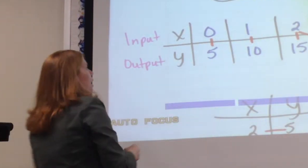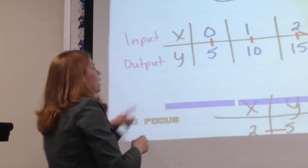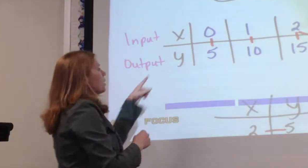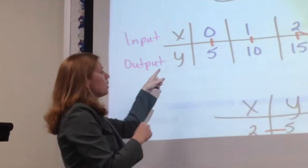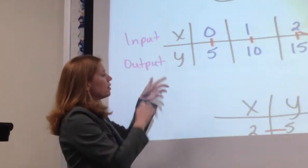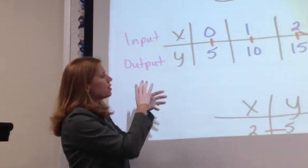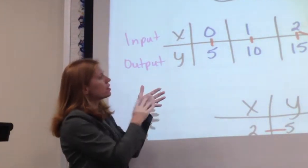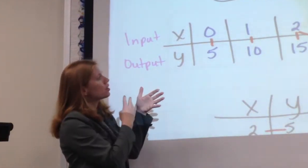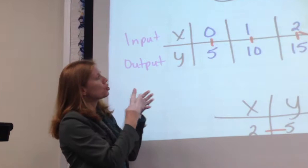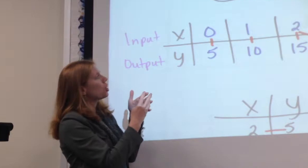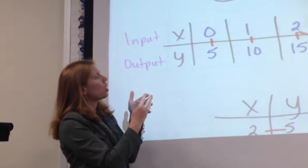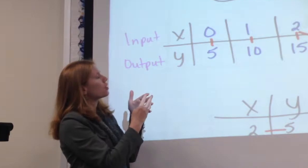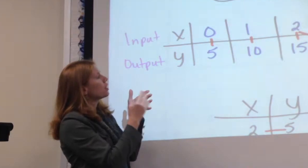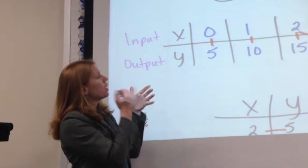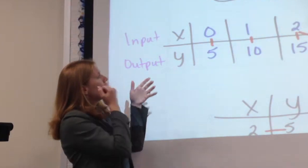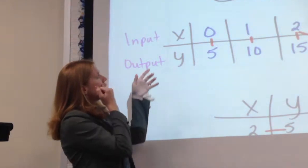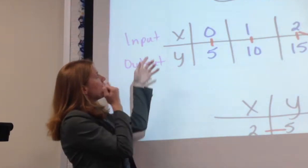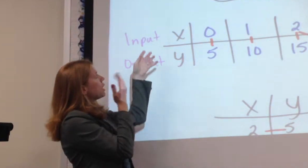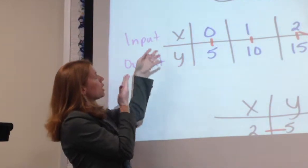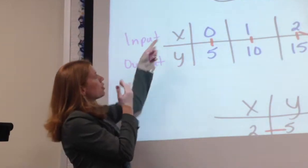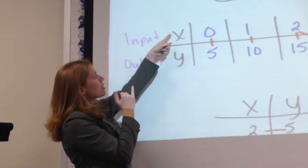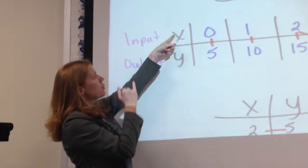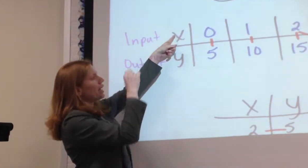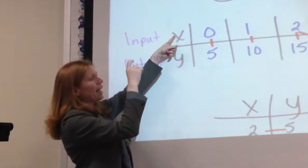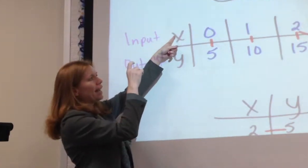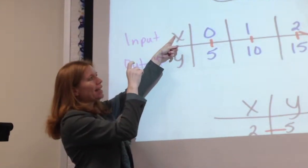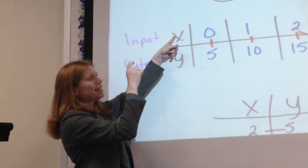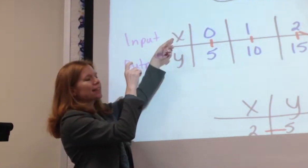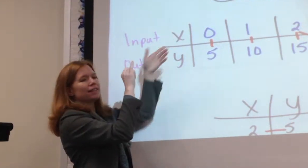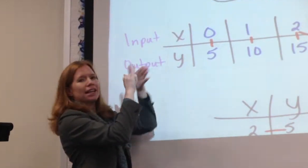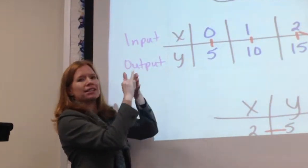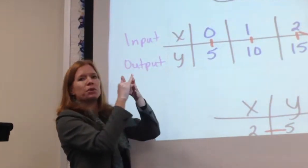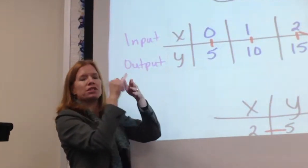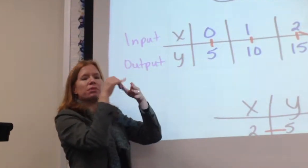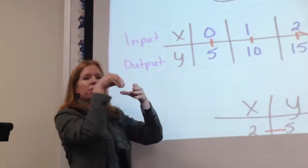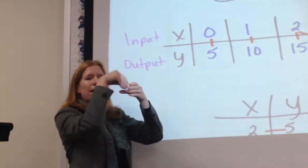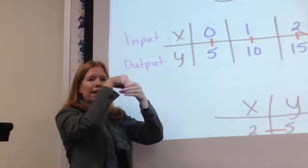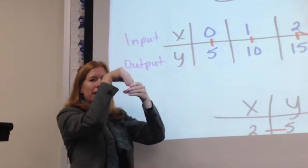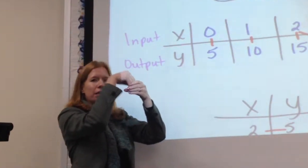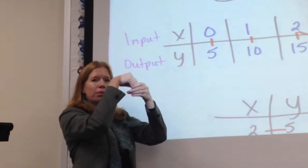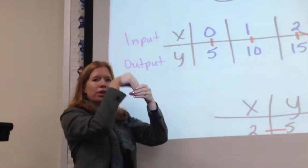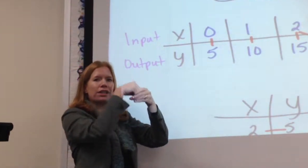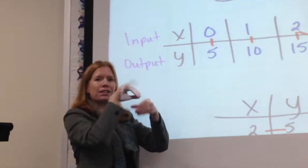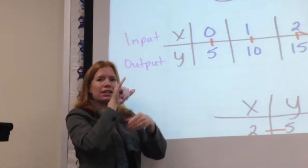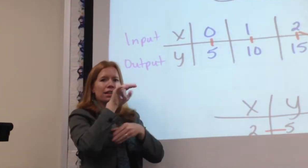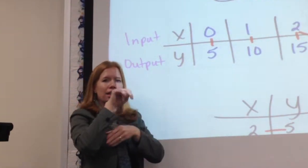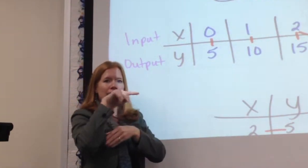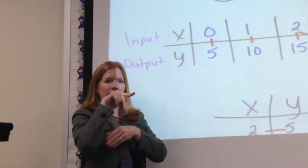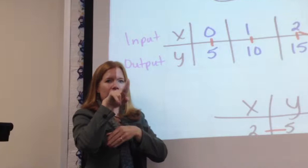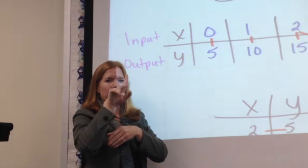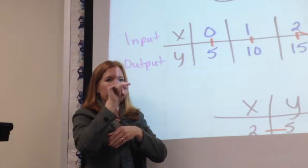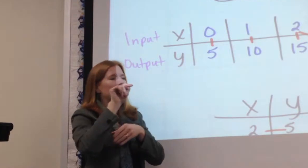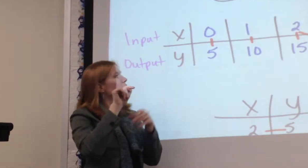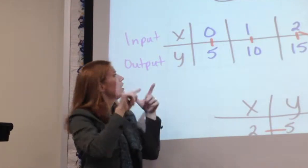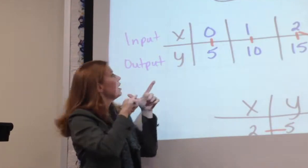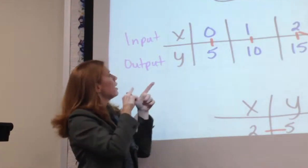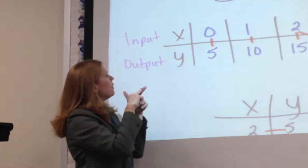Okay, this is a chart. Here is my X. That's going to be my input, and